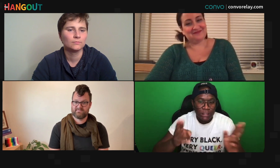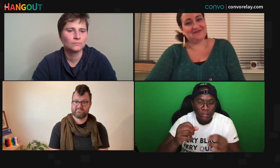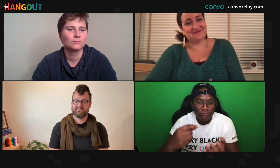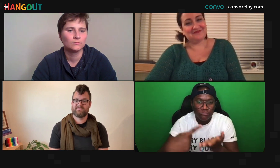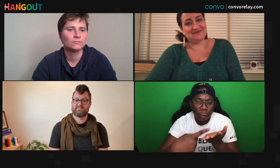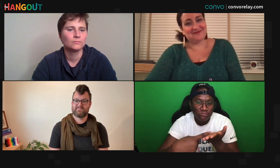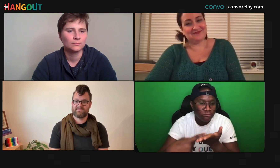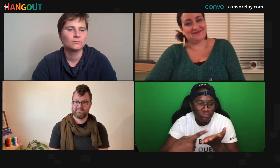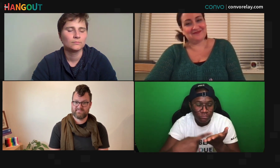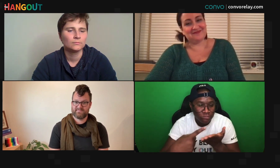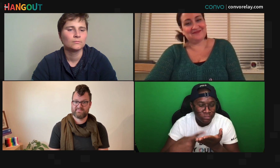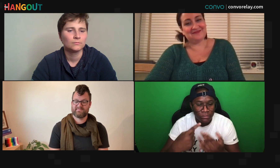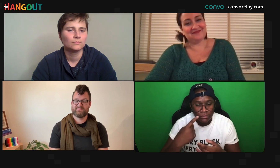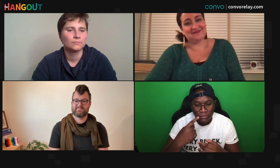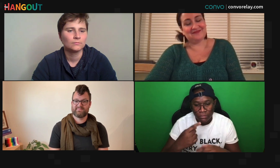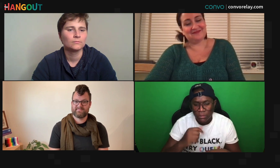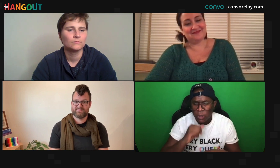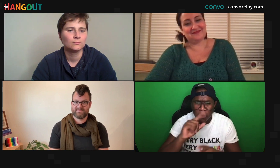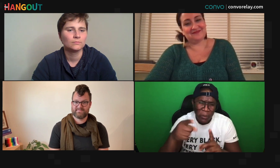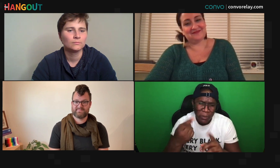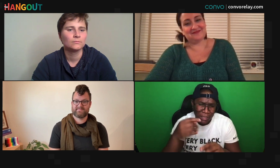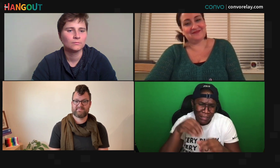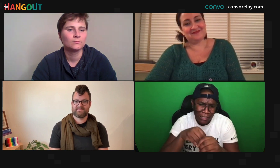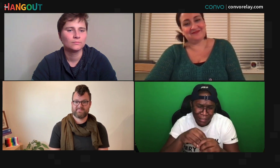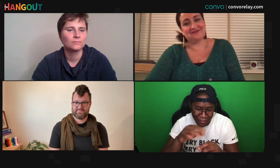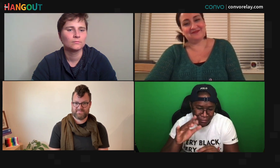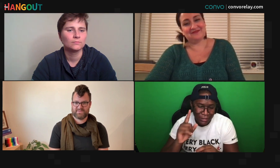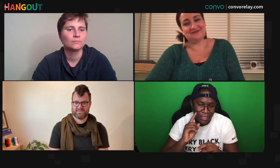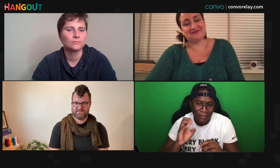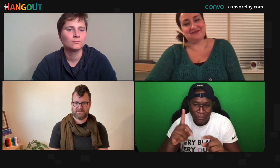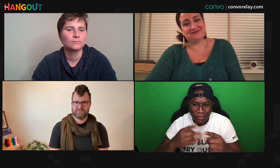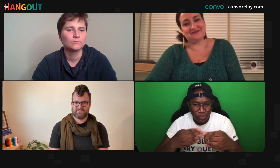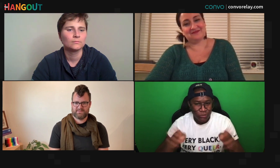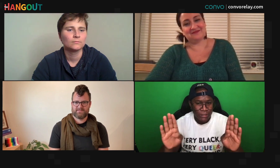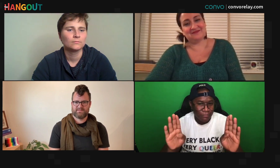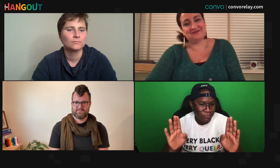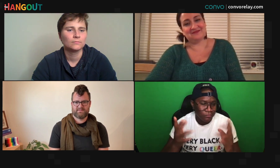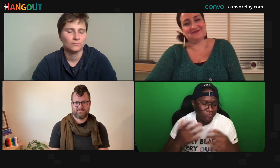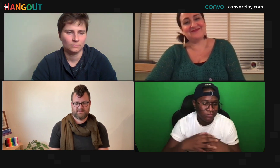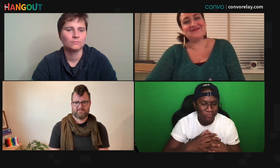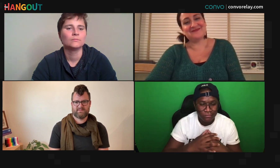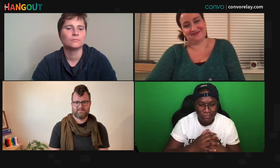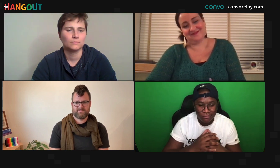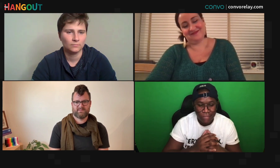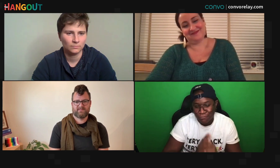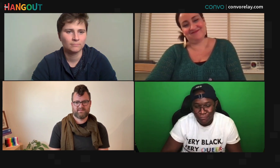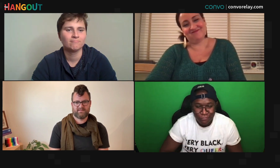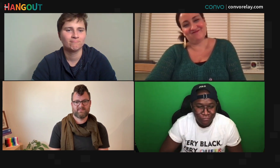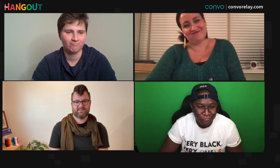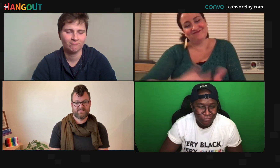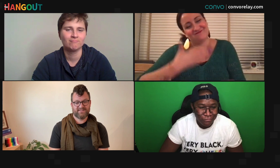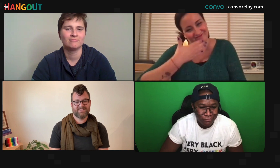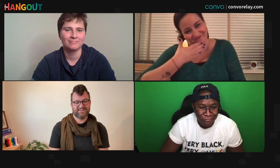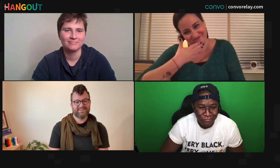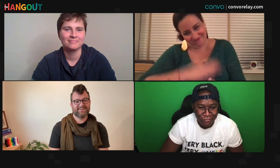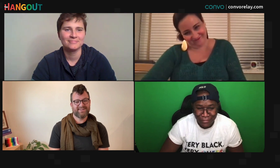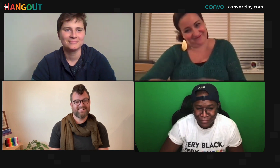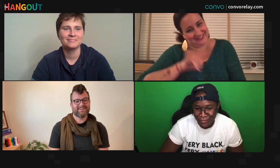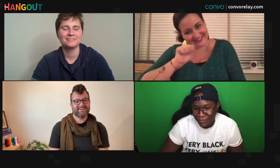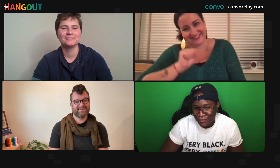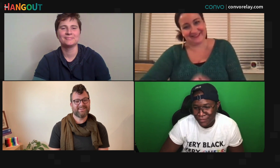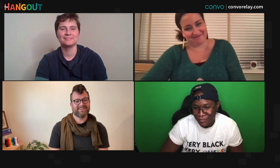a pre and post discussion that's developed within that book. And it's not just within deaf education, but in